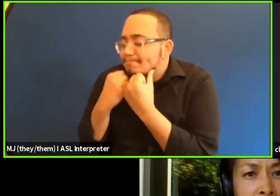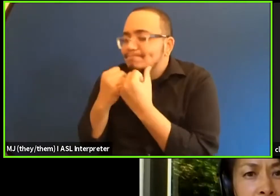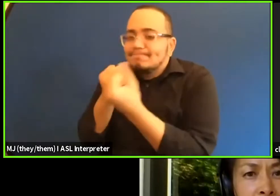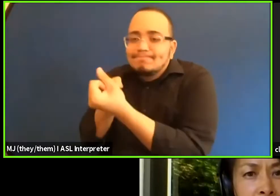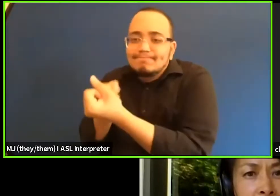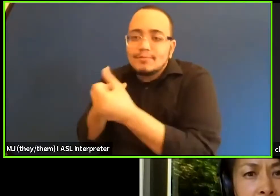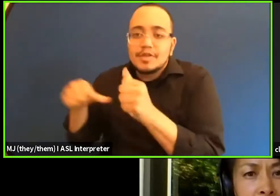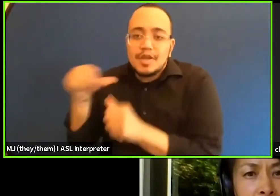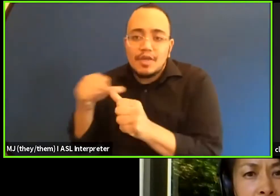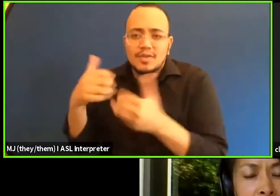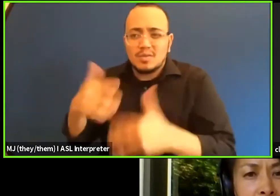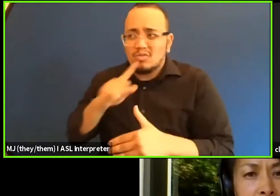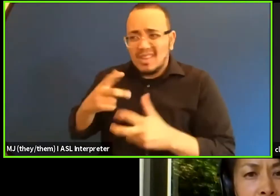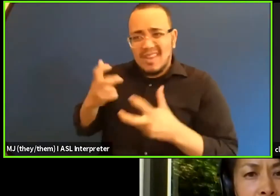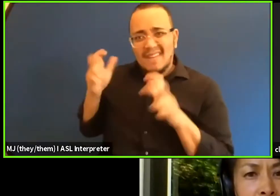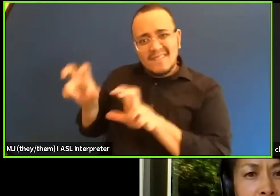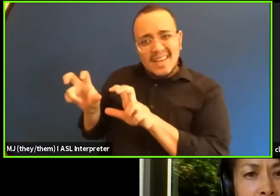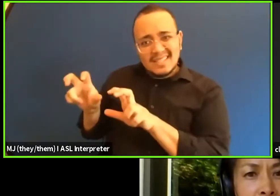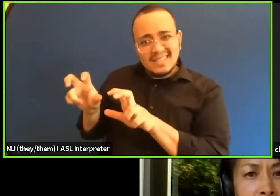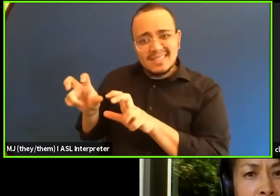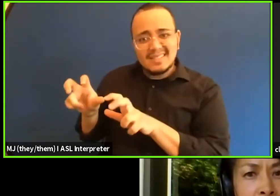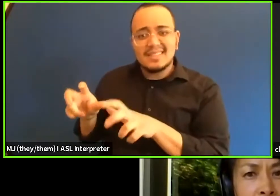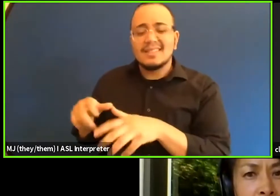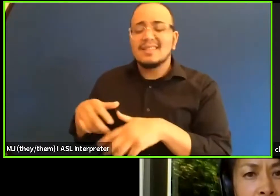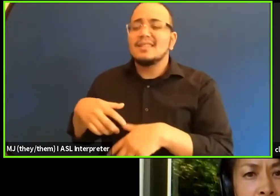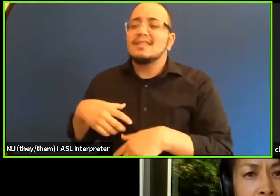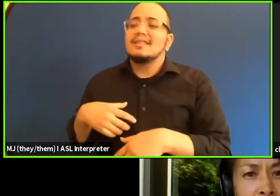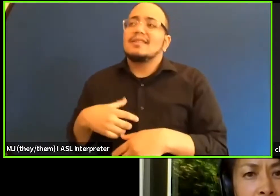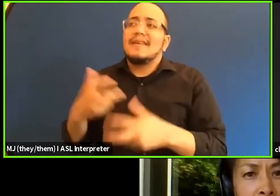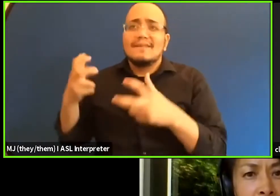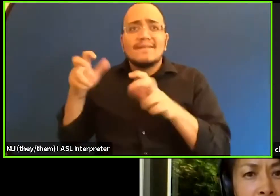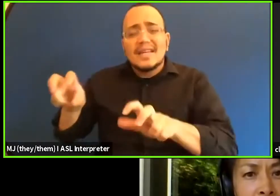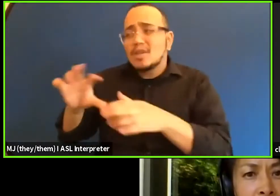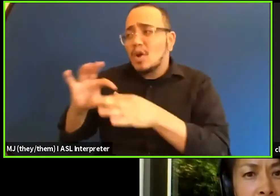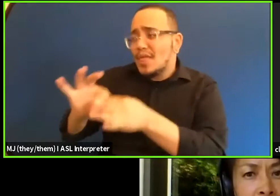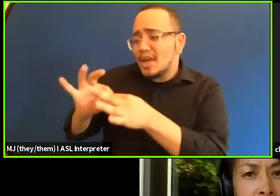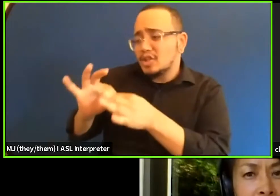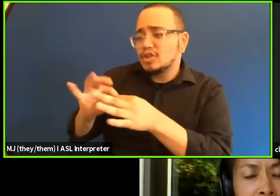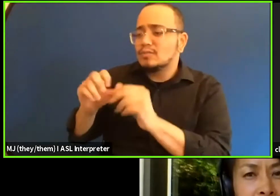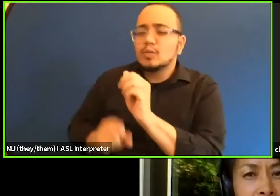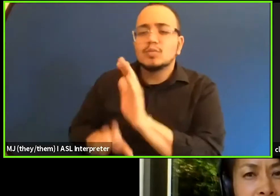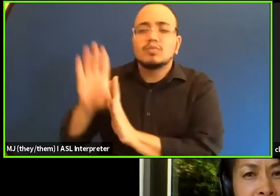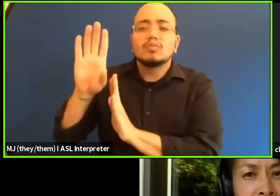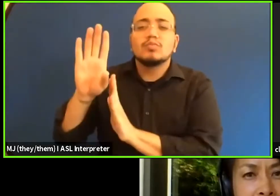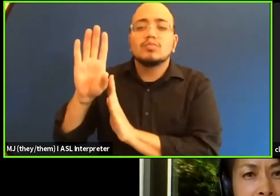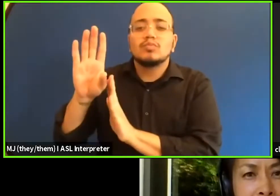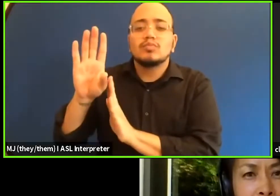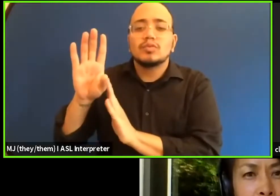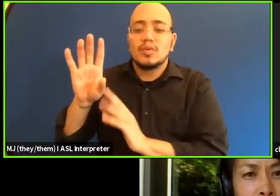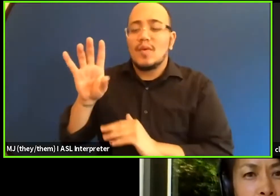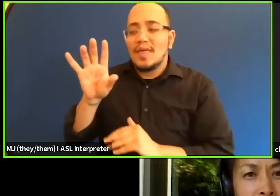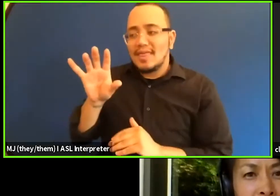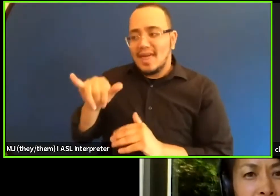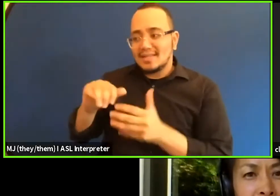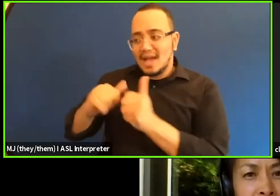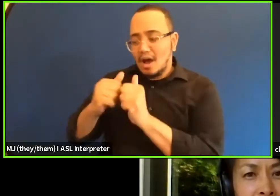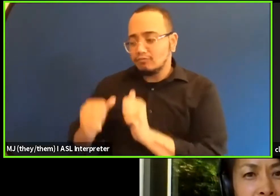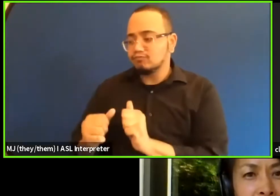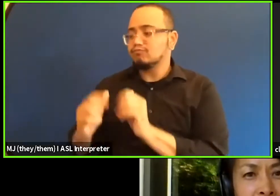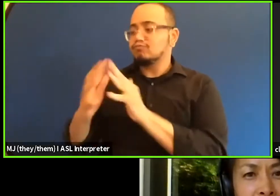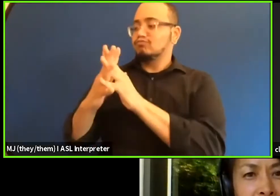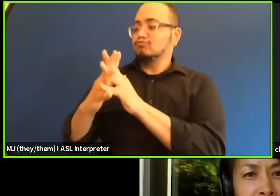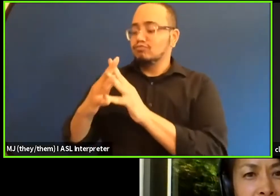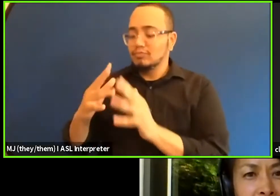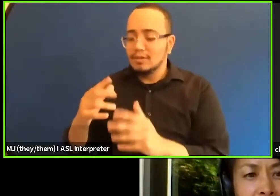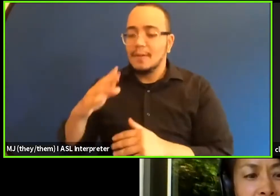an investment in our love of one another, an investment in our relationship. That is the origins of Blood and Bone, where we said, and